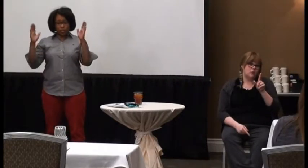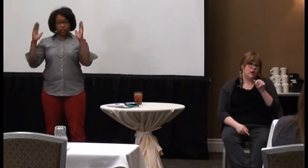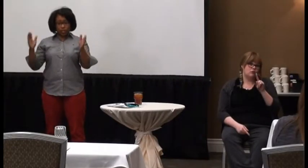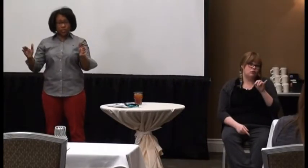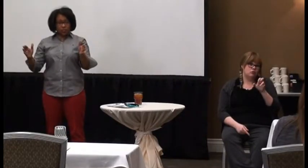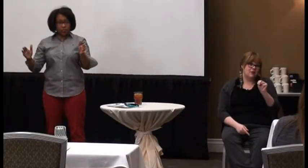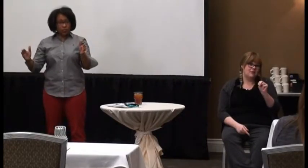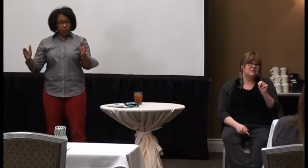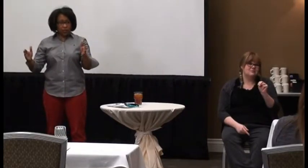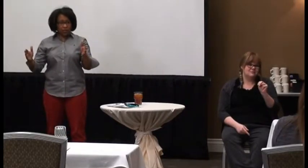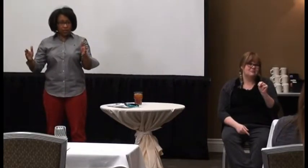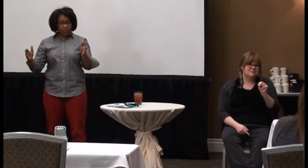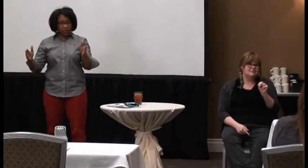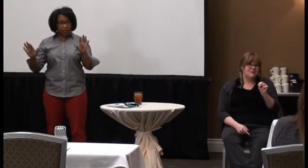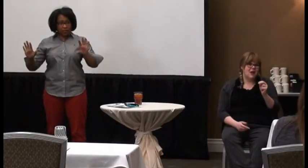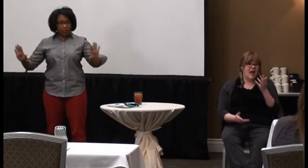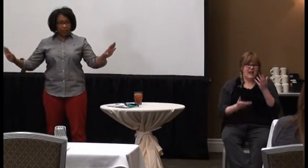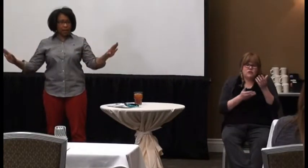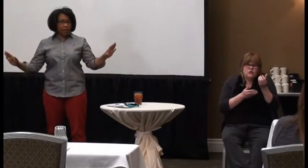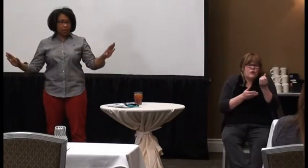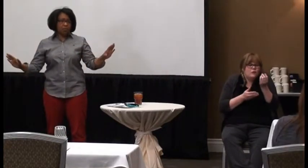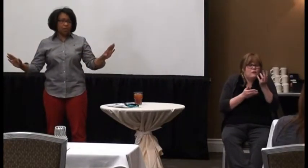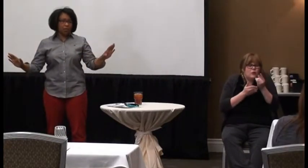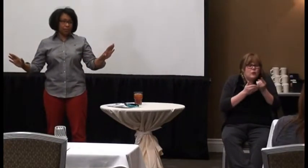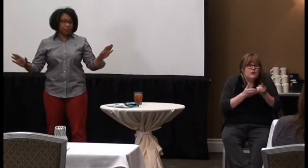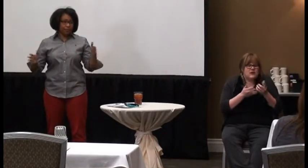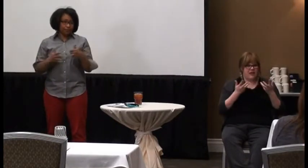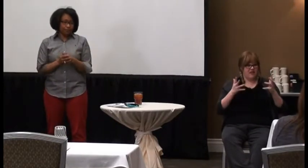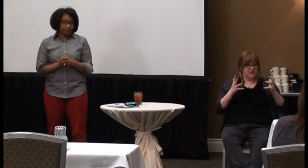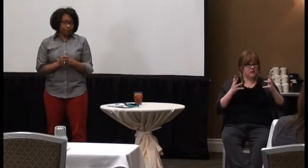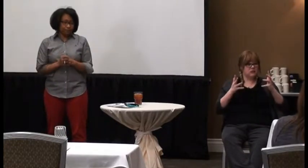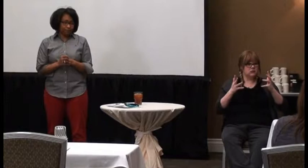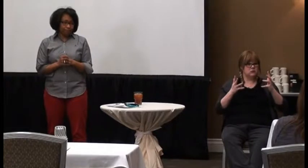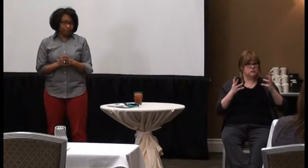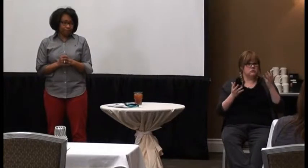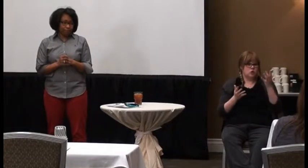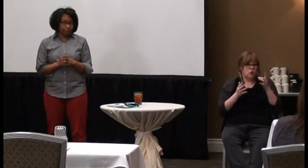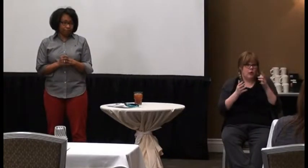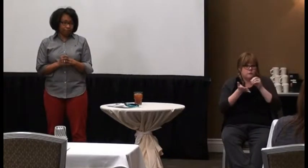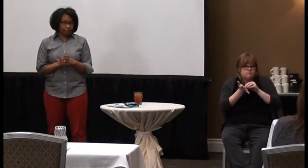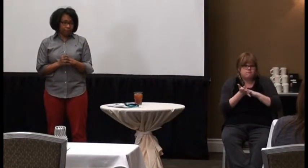used where it's used just for those few weeks and then not anymore.